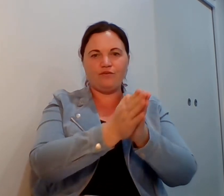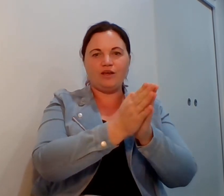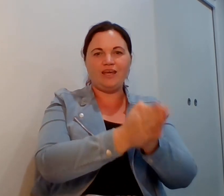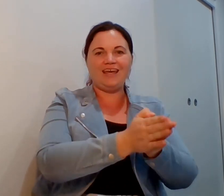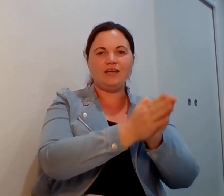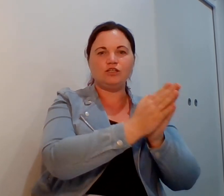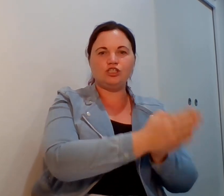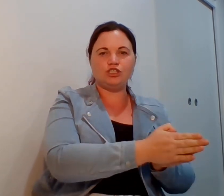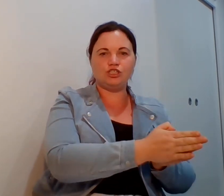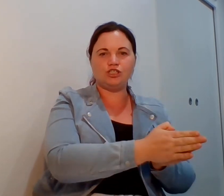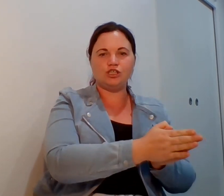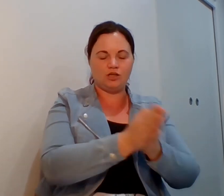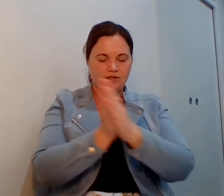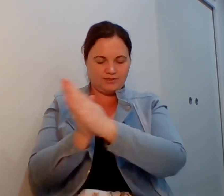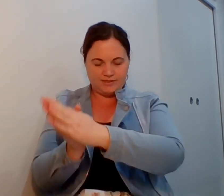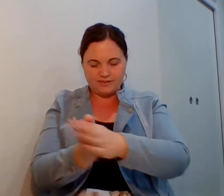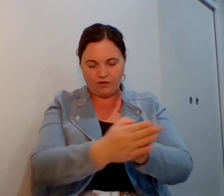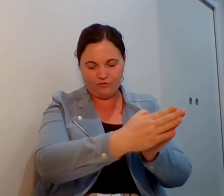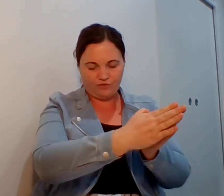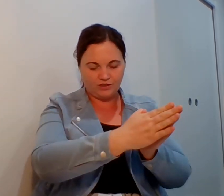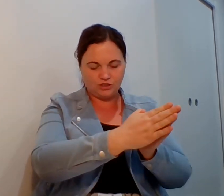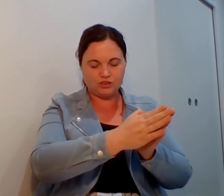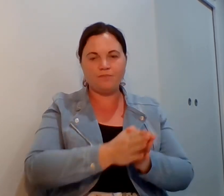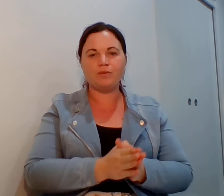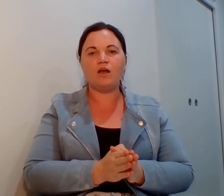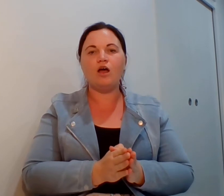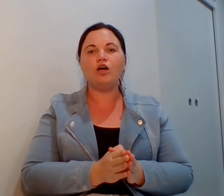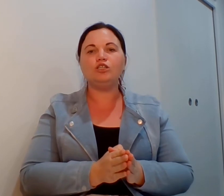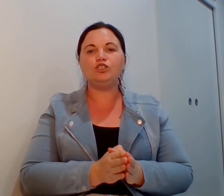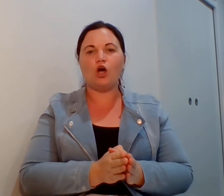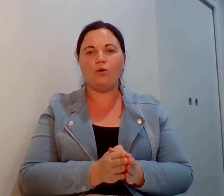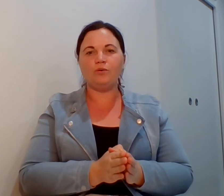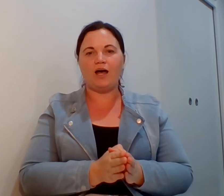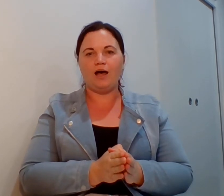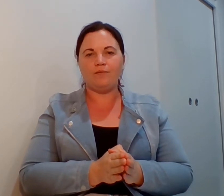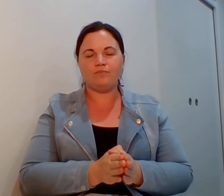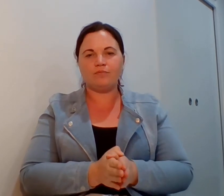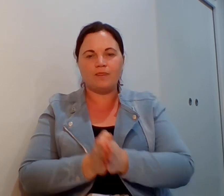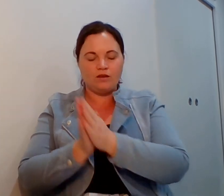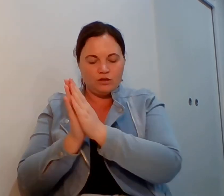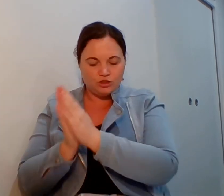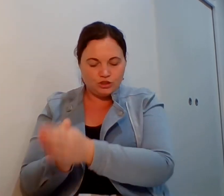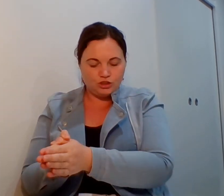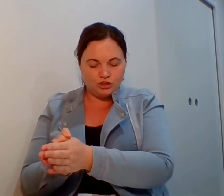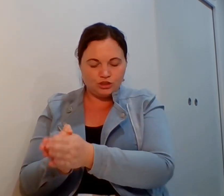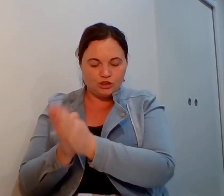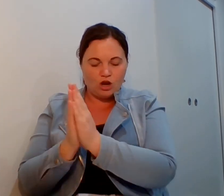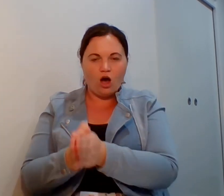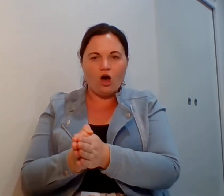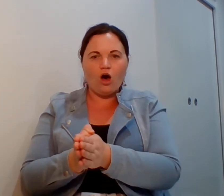Selfish. Selfish. Shoulder. Shhh. O.